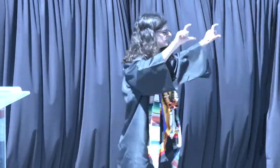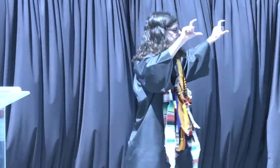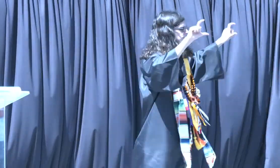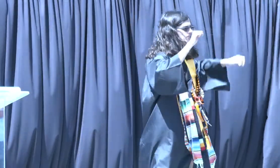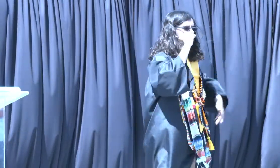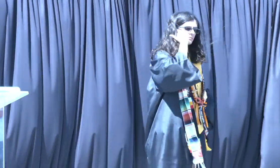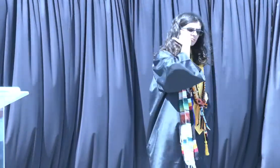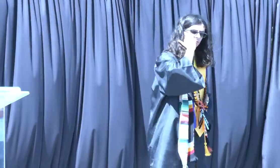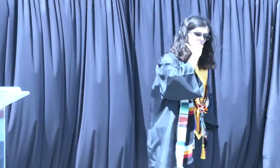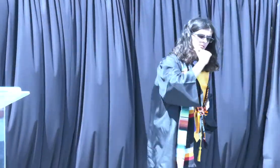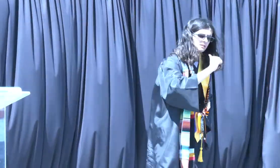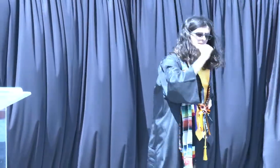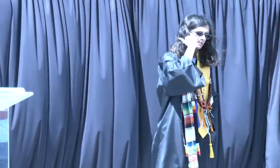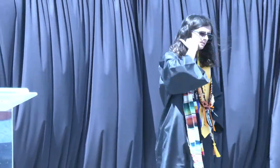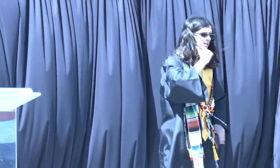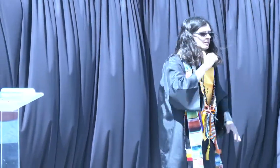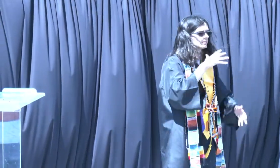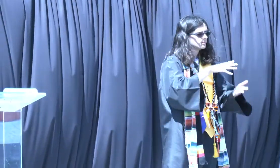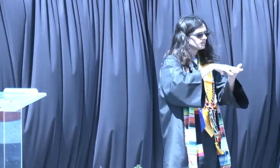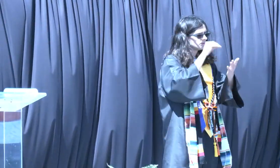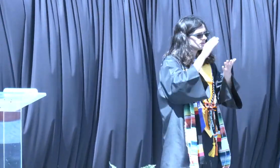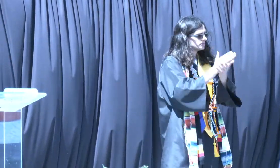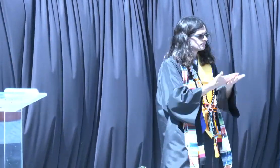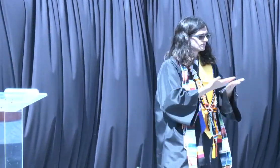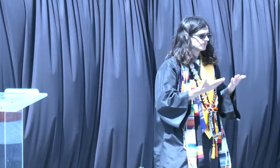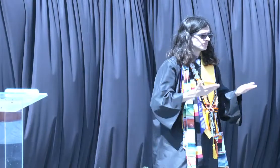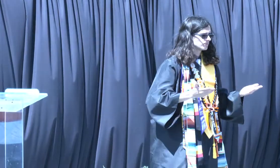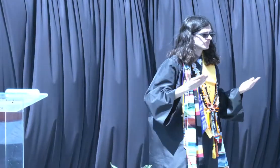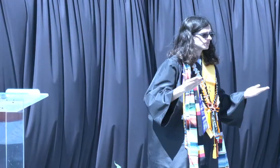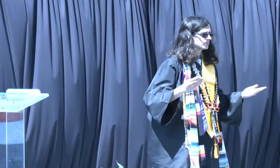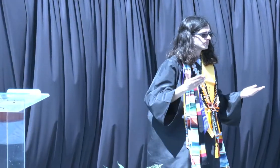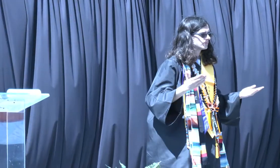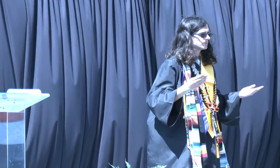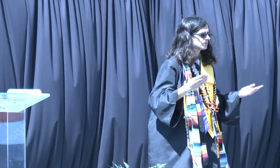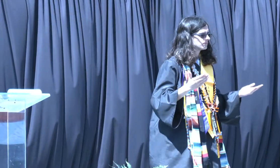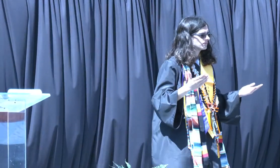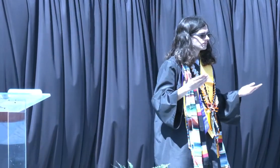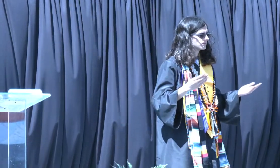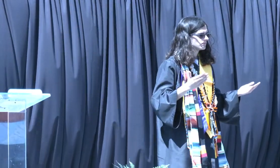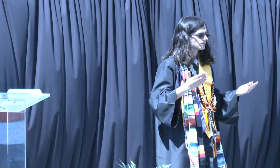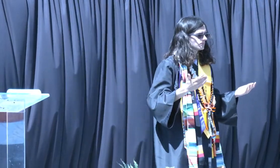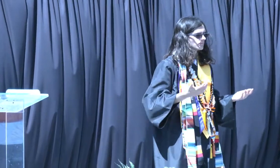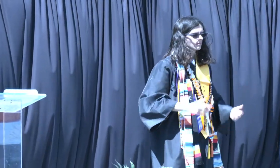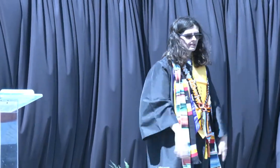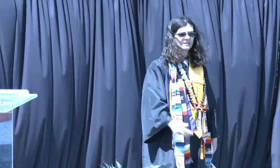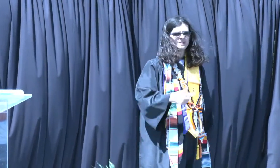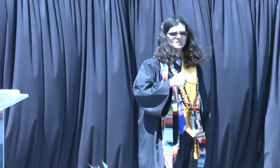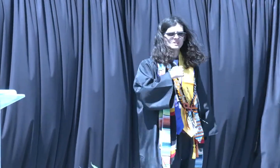will make us successful. We learn from you no matter how little or a lot.